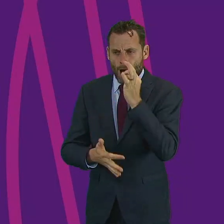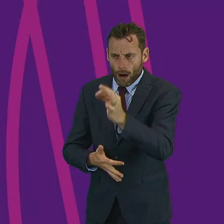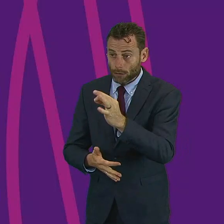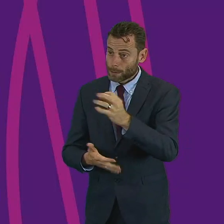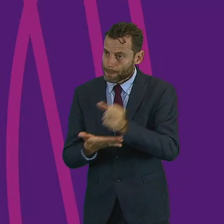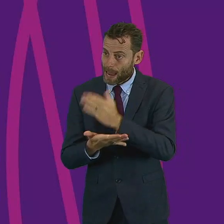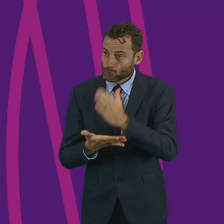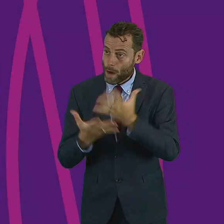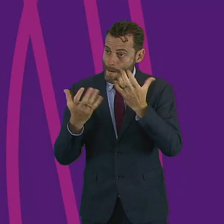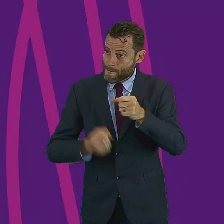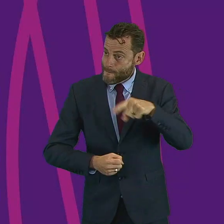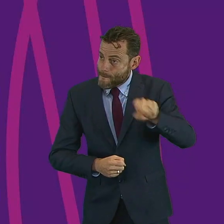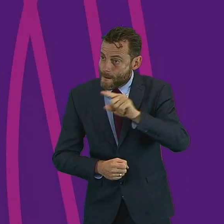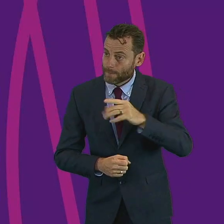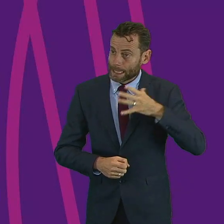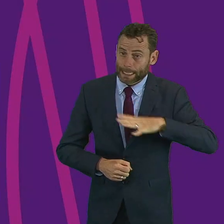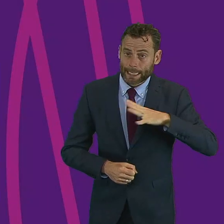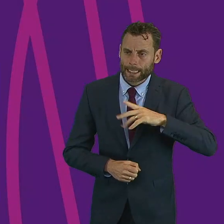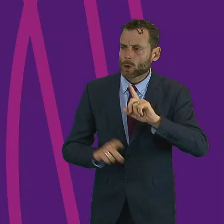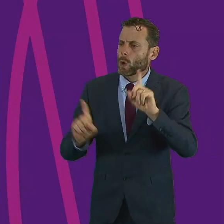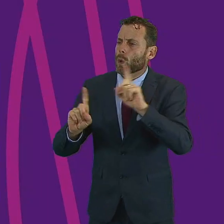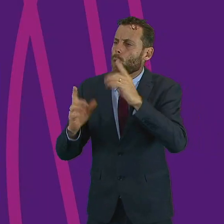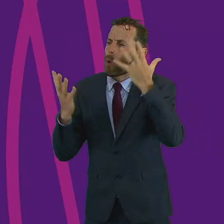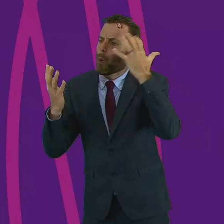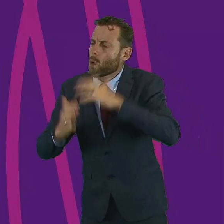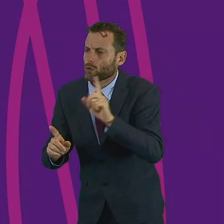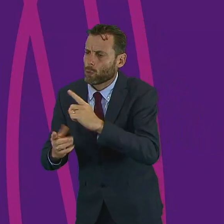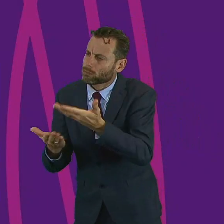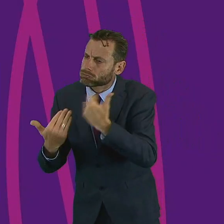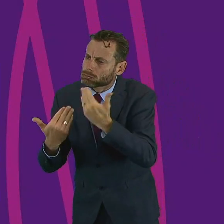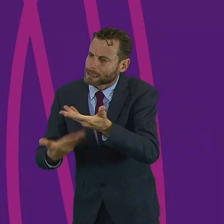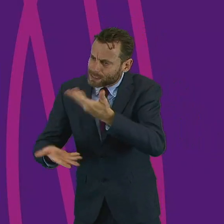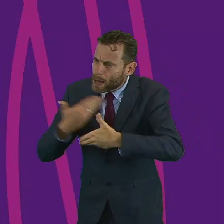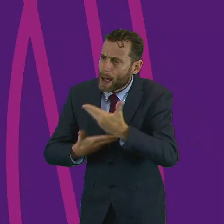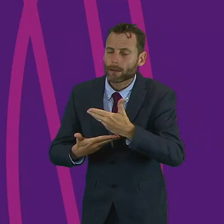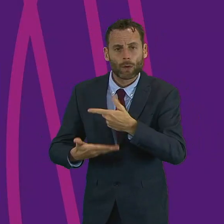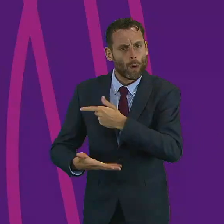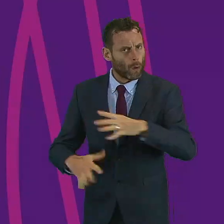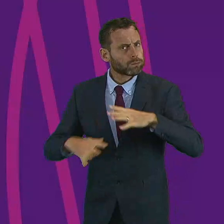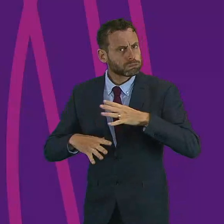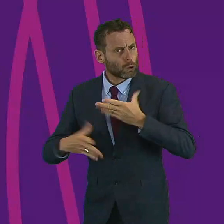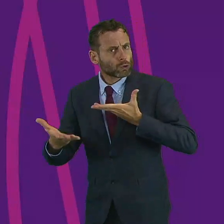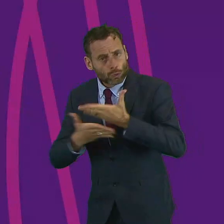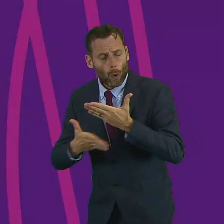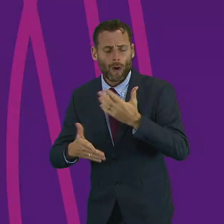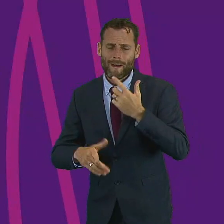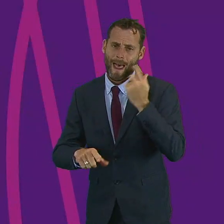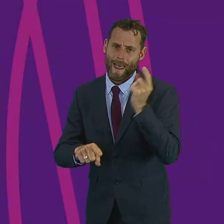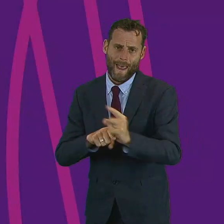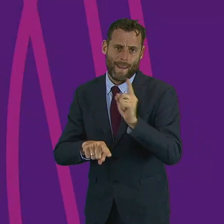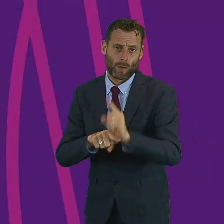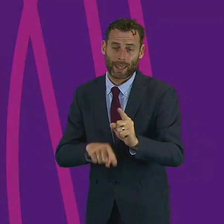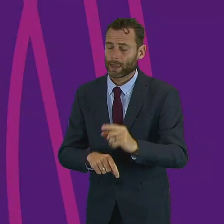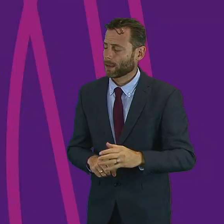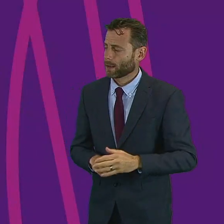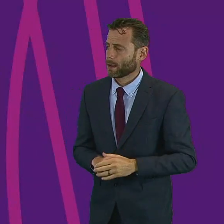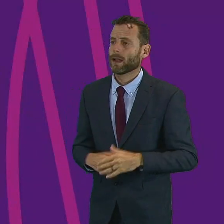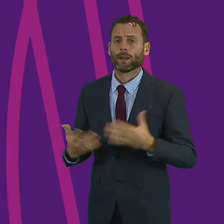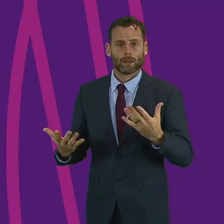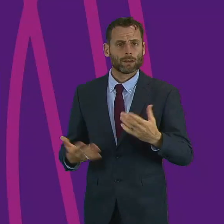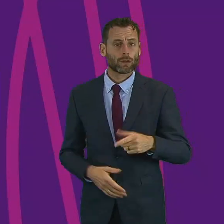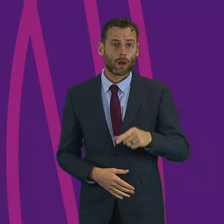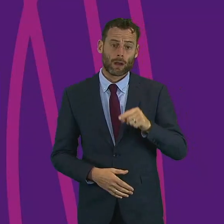rightly anxious. They need all the support and reassurance that we can offer. So will you allay their fears, the fears of